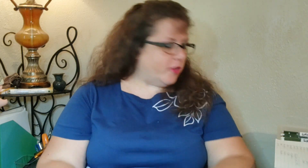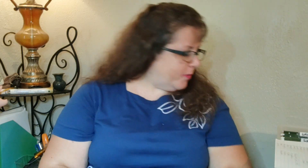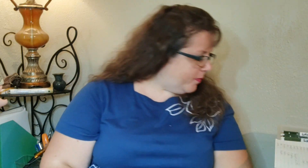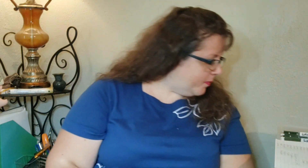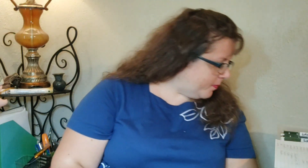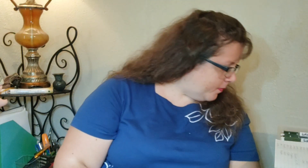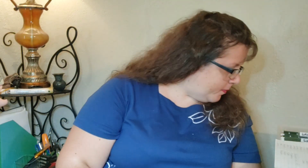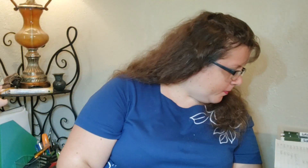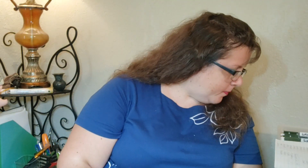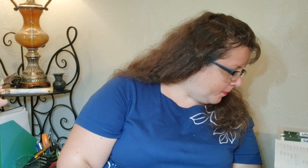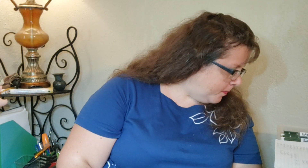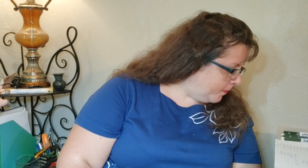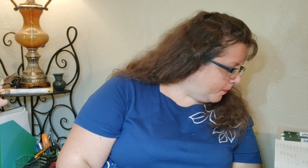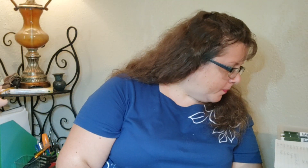nature.